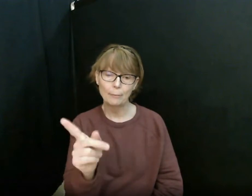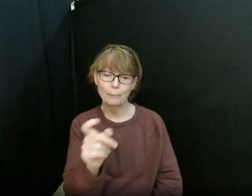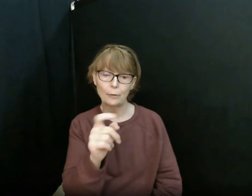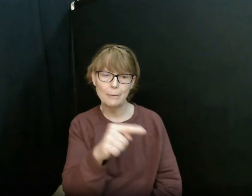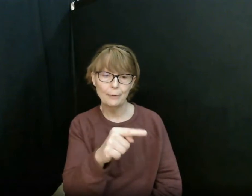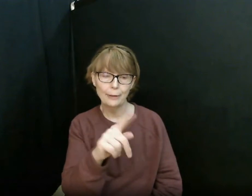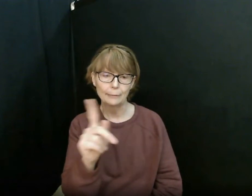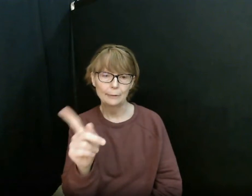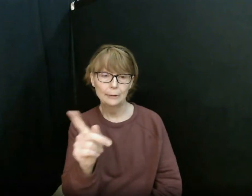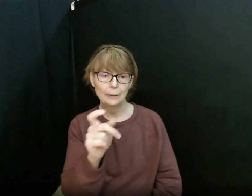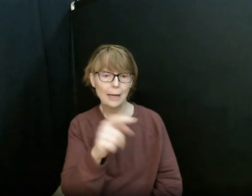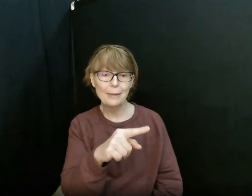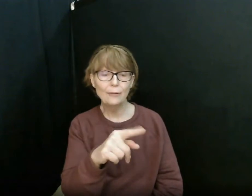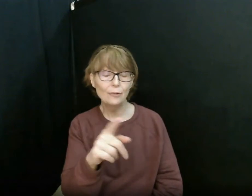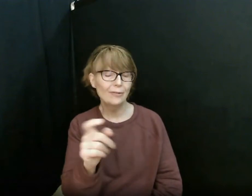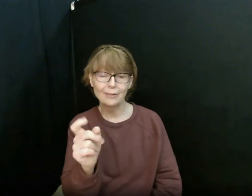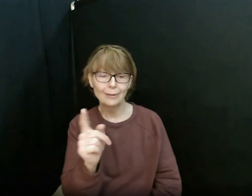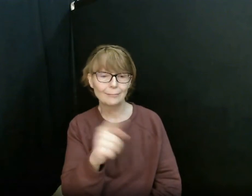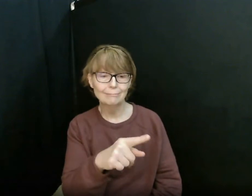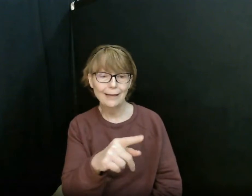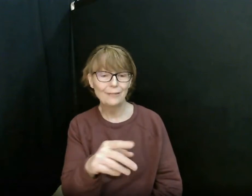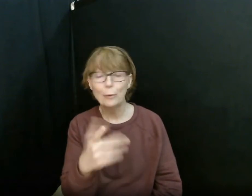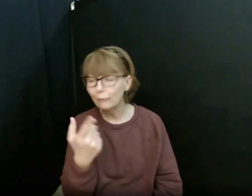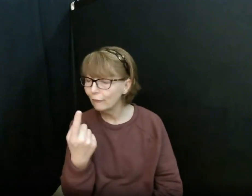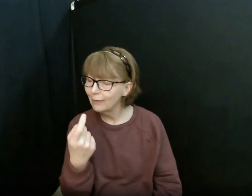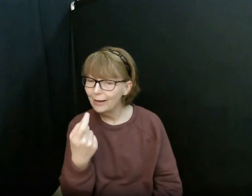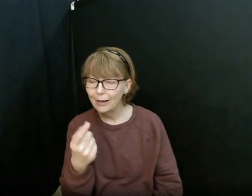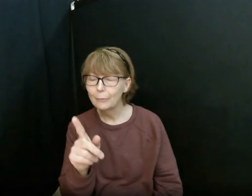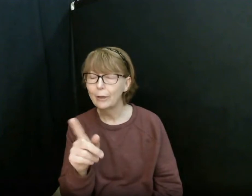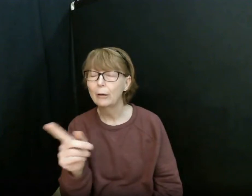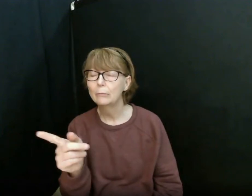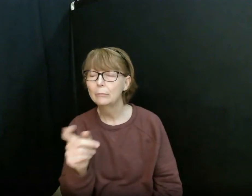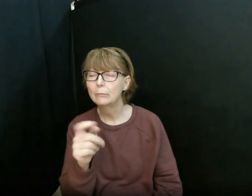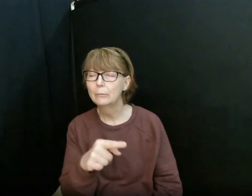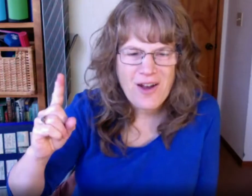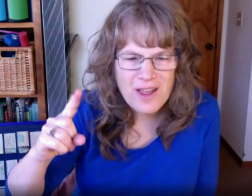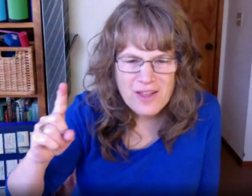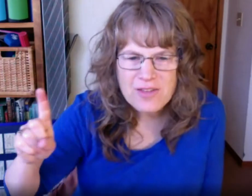Come and period. I mean, it's a weird. This one's challenging for me. Okay, so you're